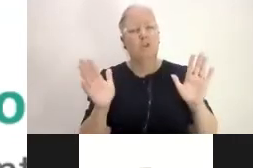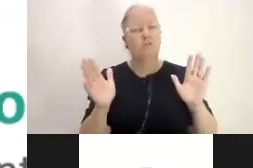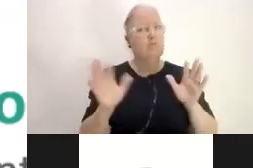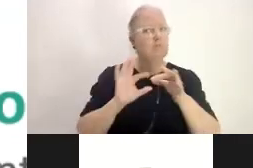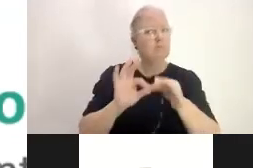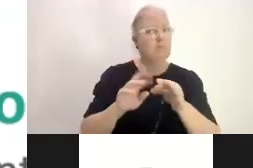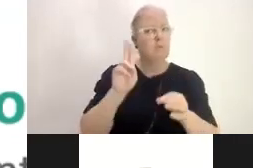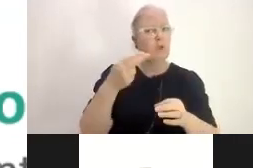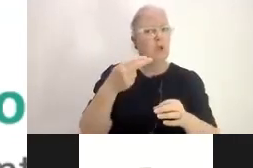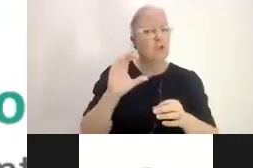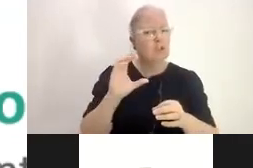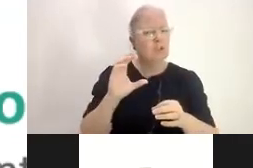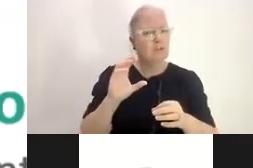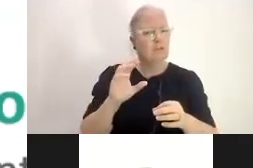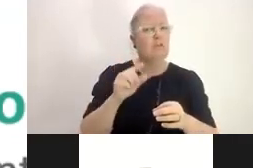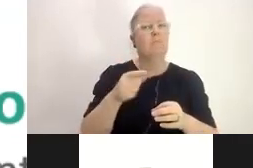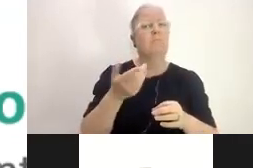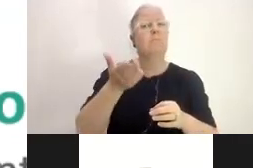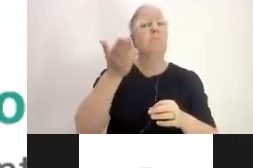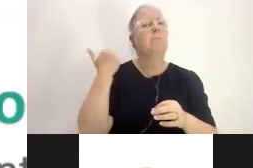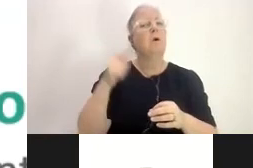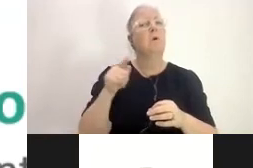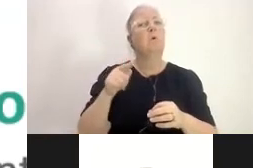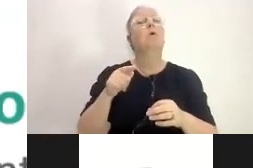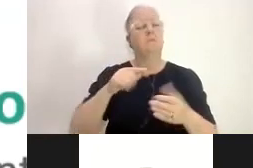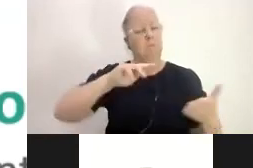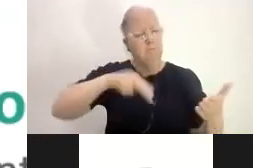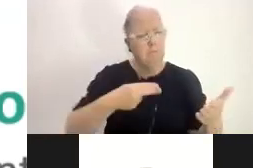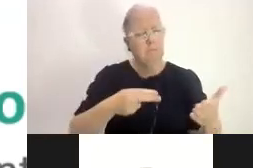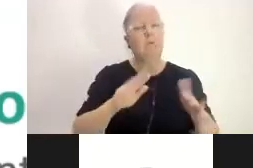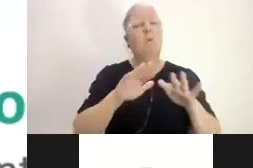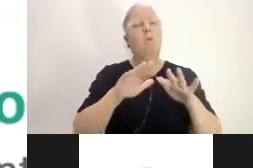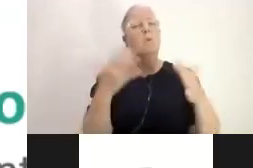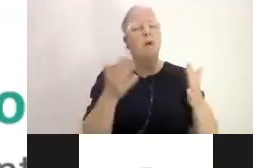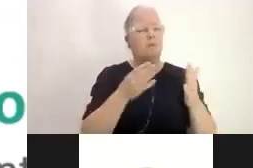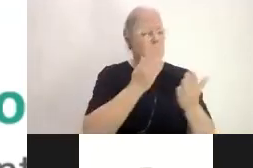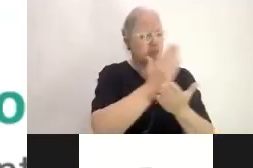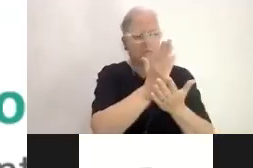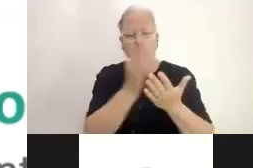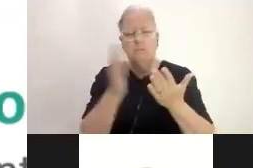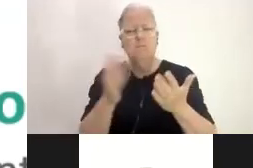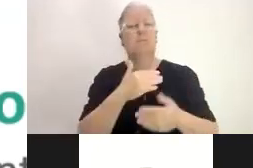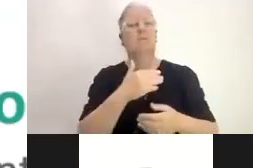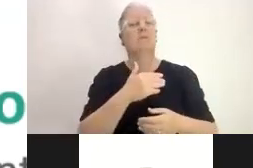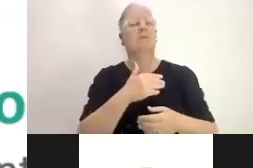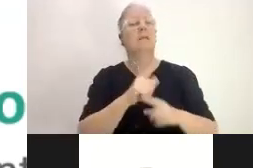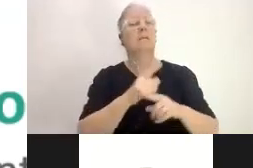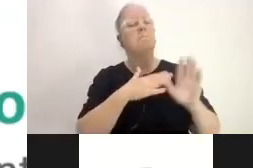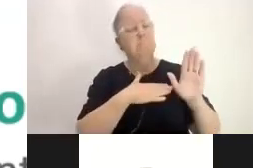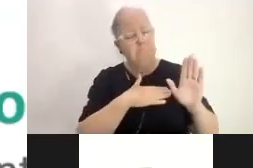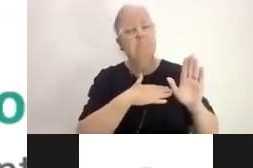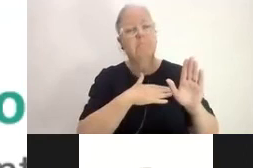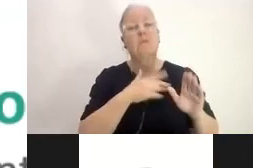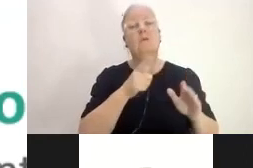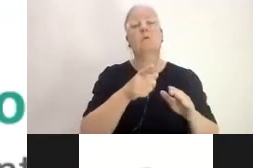this commitment made and when? And what type of commitment is it? You can also learn about whether your country is progressing in terms